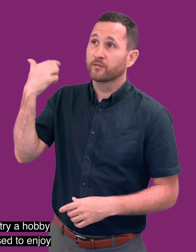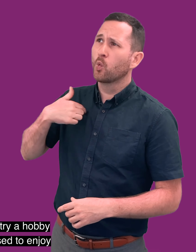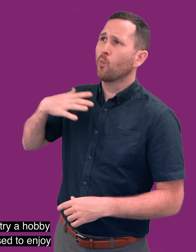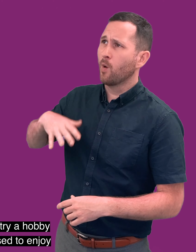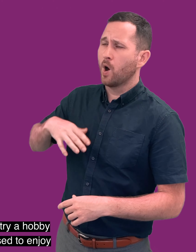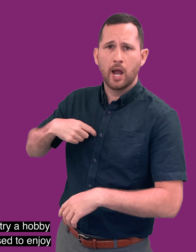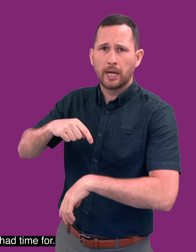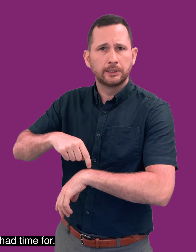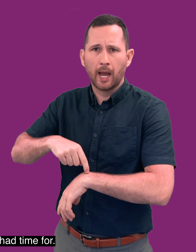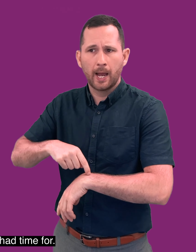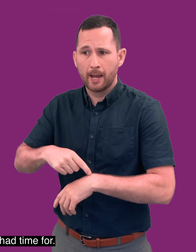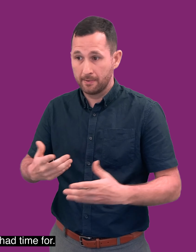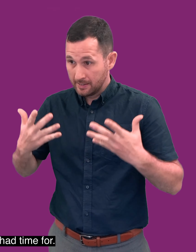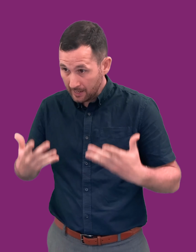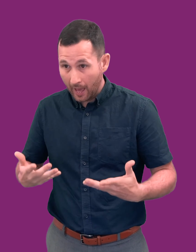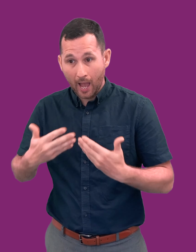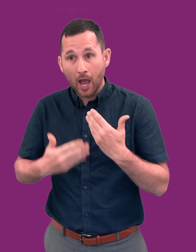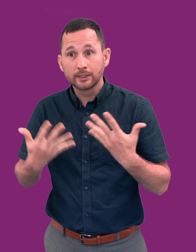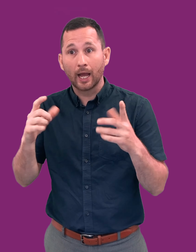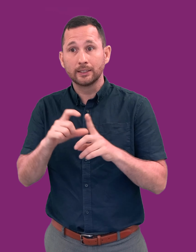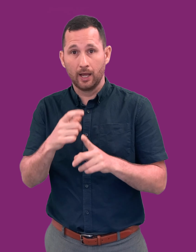to enjoy but haven't had time for.